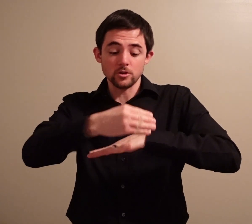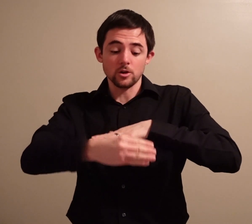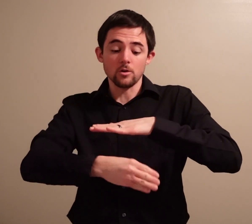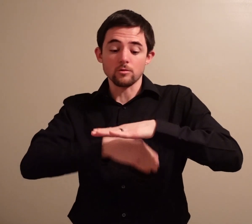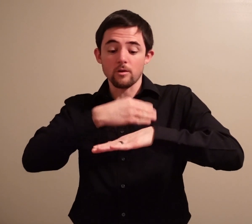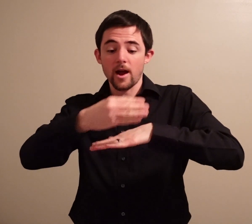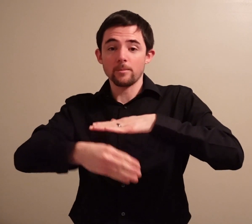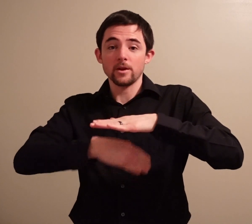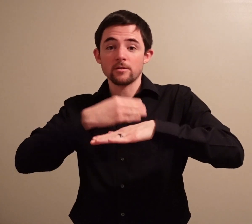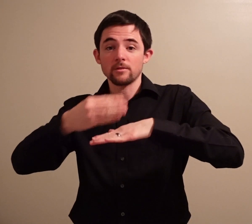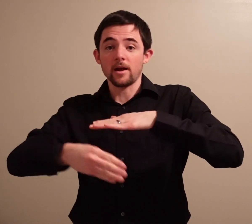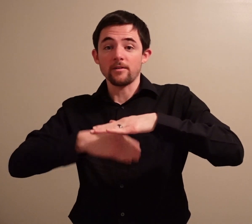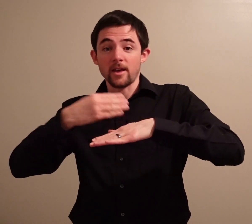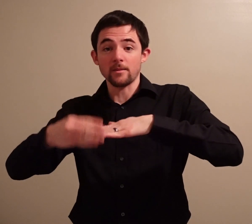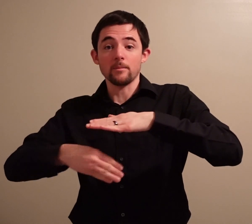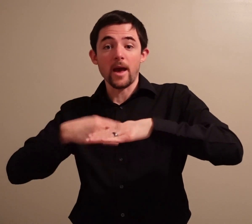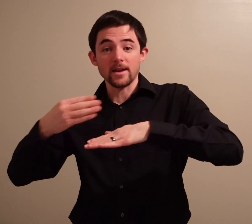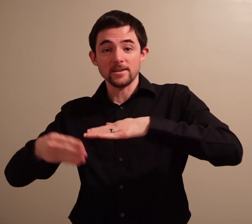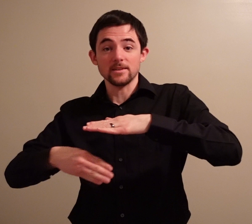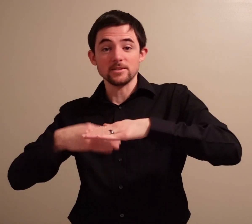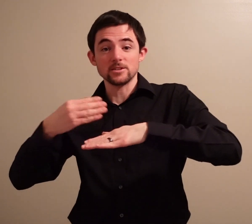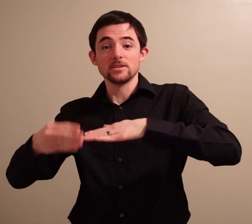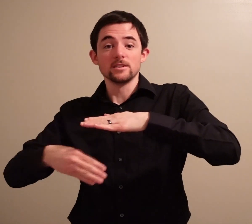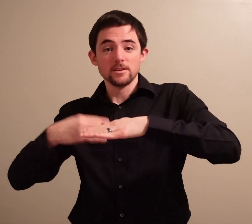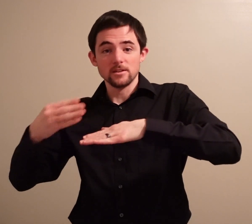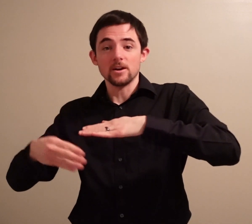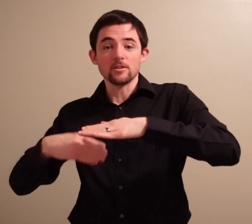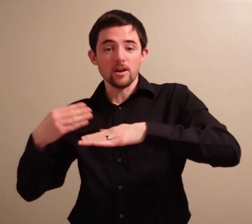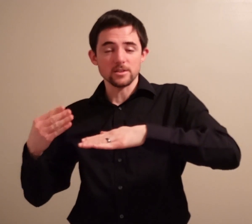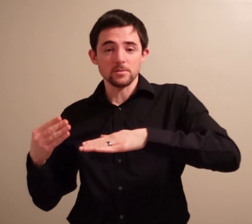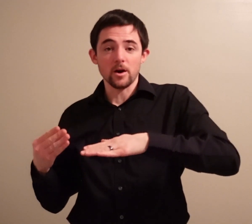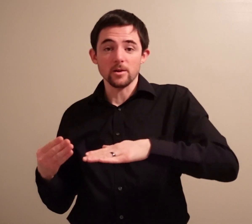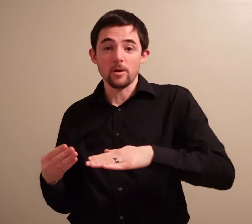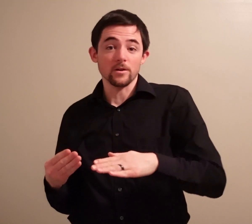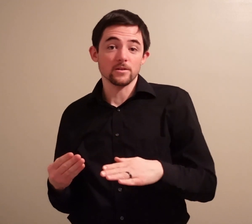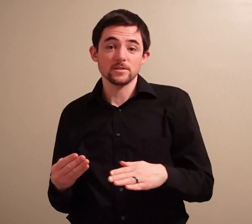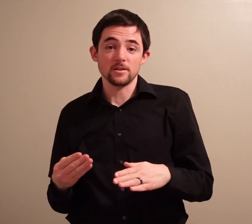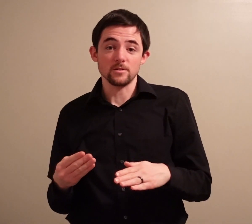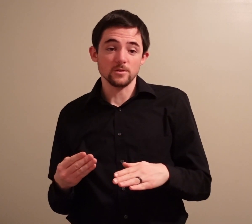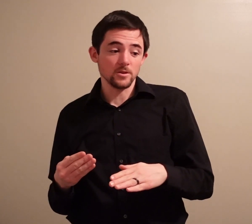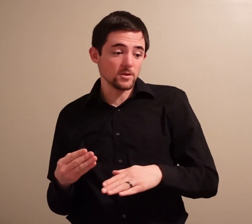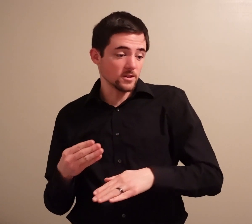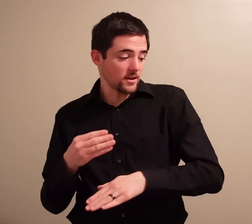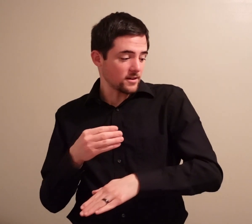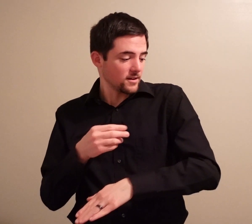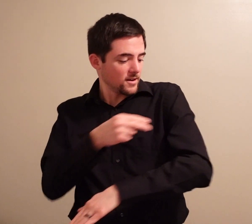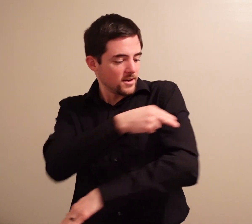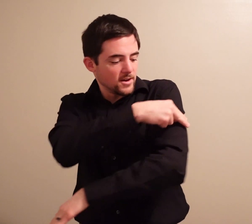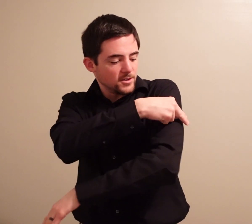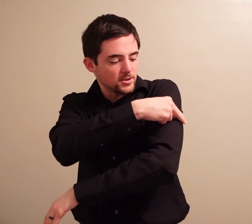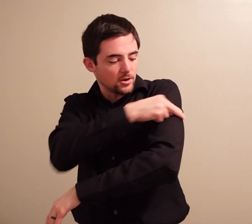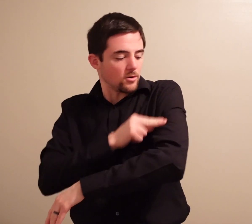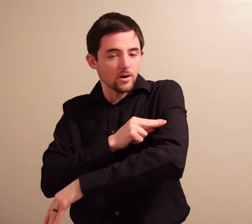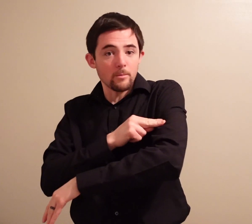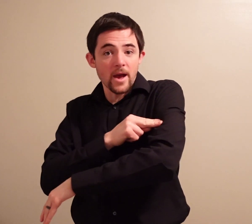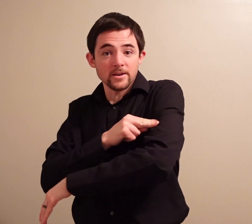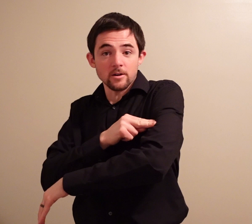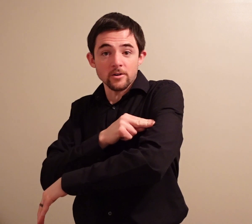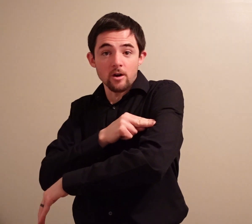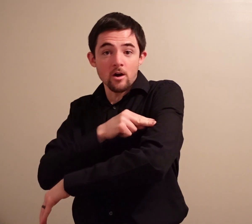show wrapping around that bandage across the body part. So you can like show a Band-Aid on your